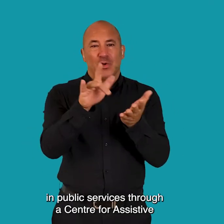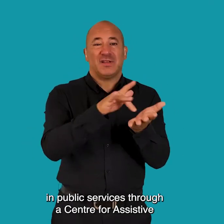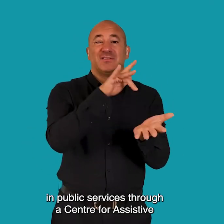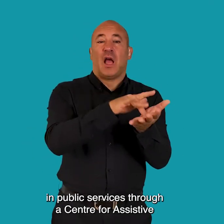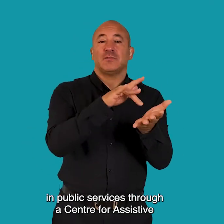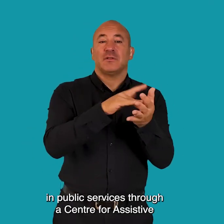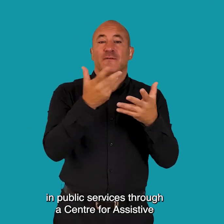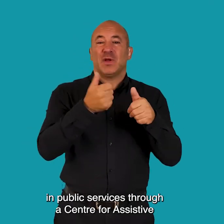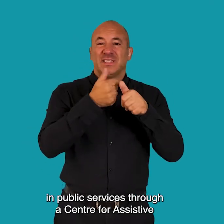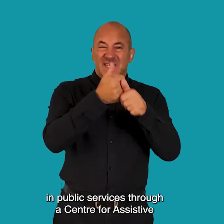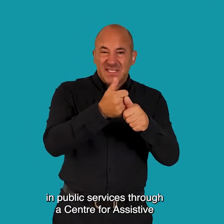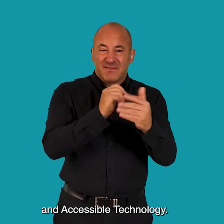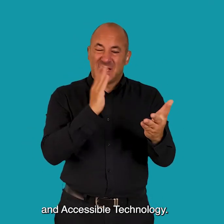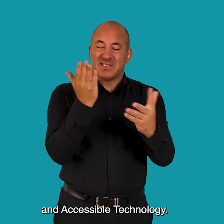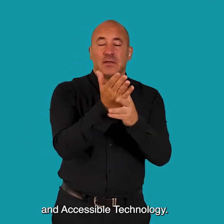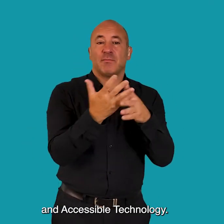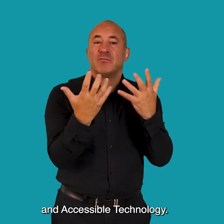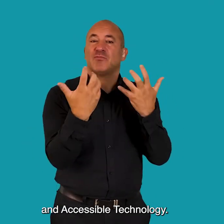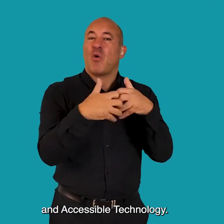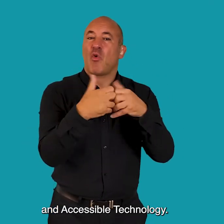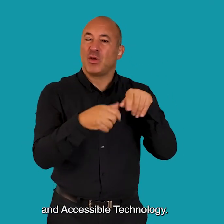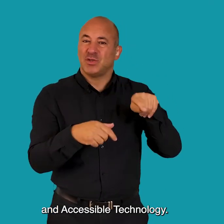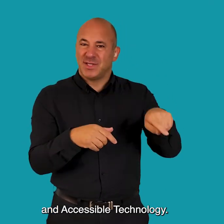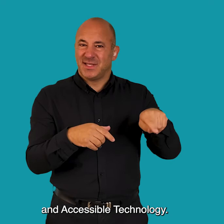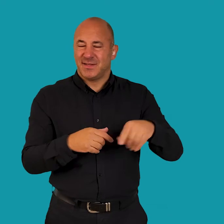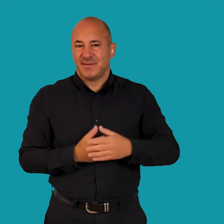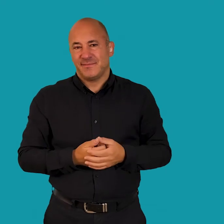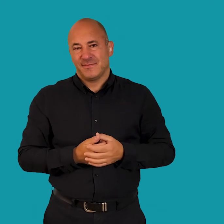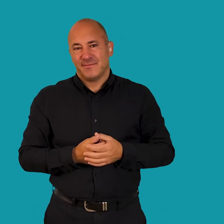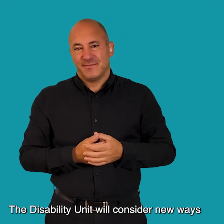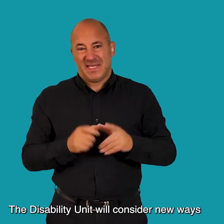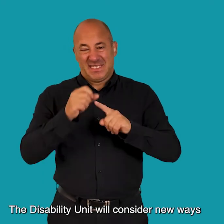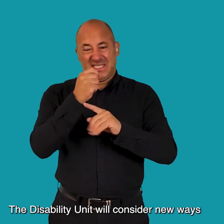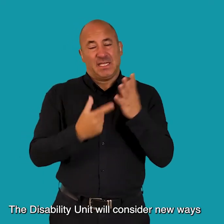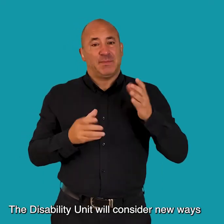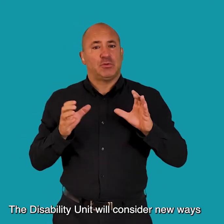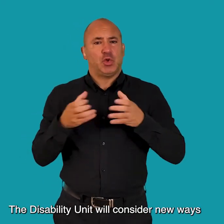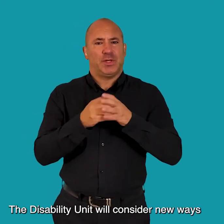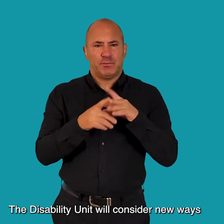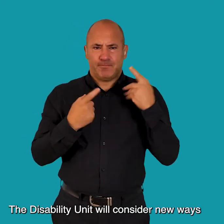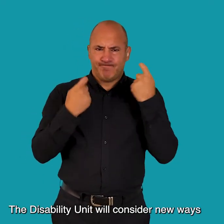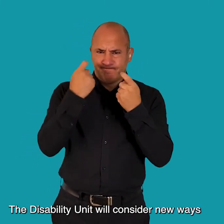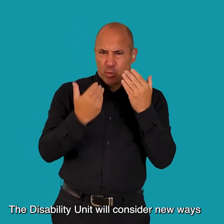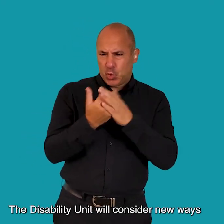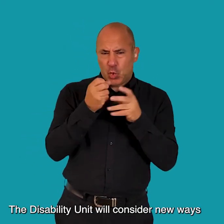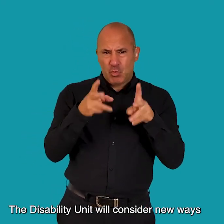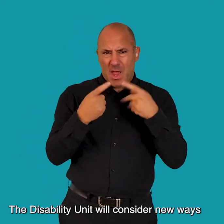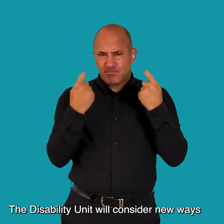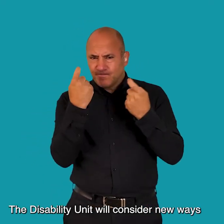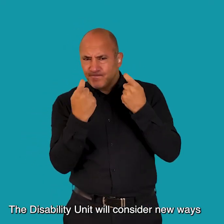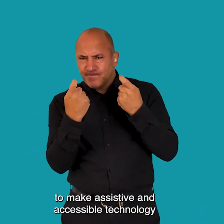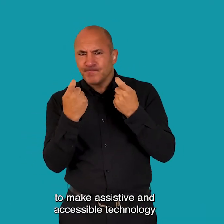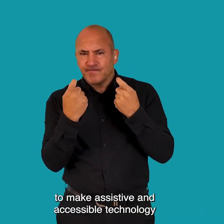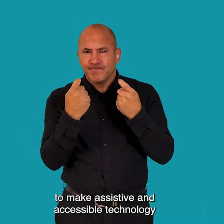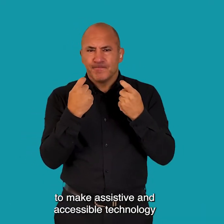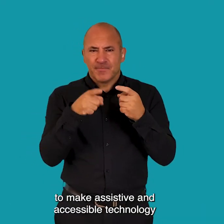through a Centre for Assistive and Accessible Technology. The Disability Unit will consider new ways to make assistive